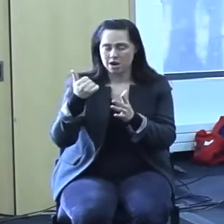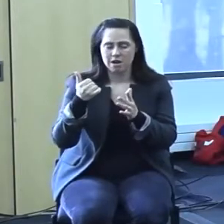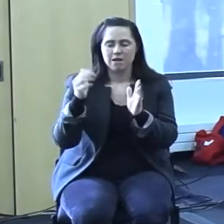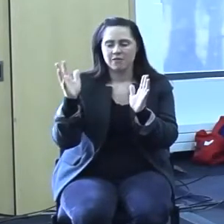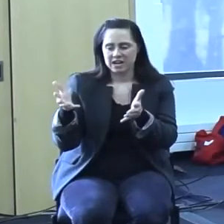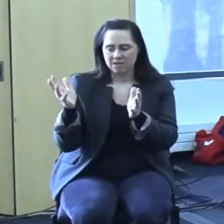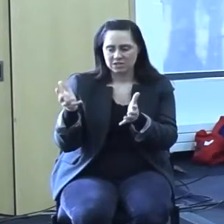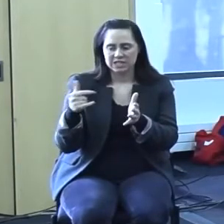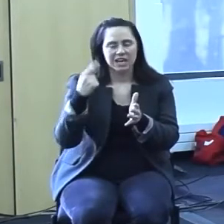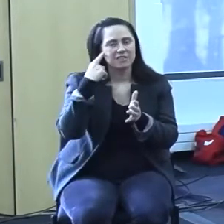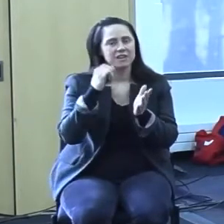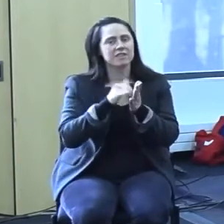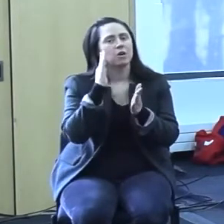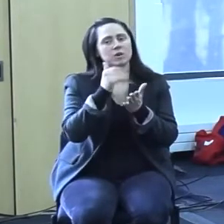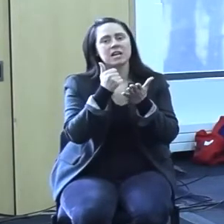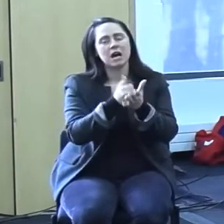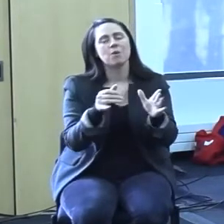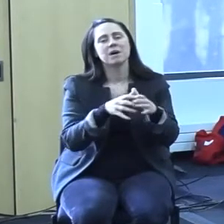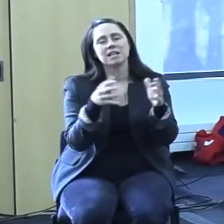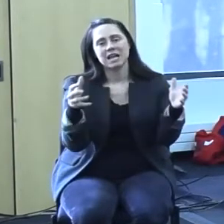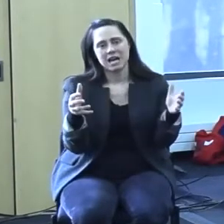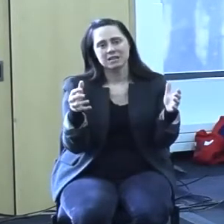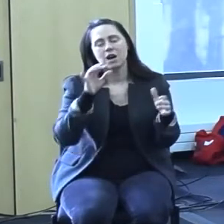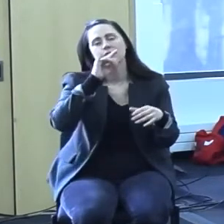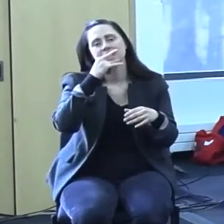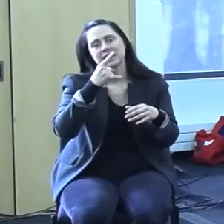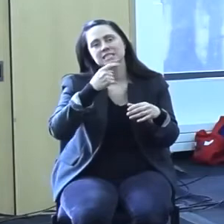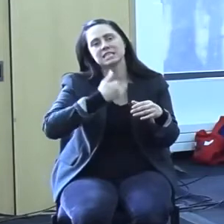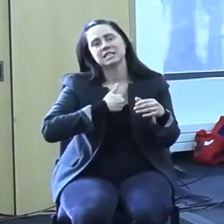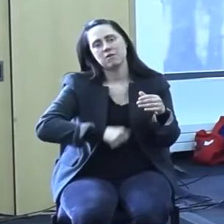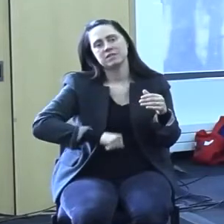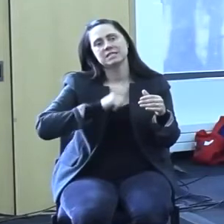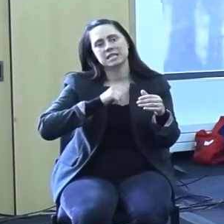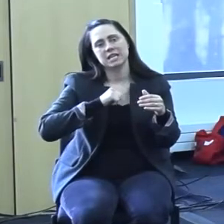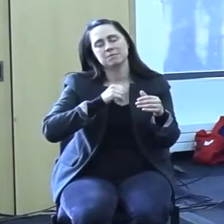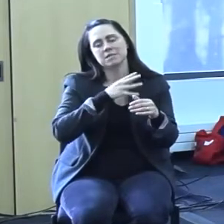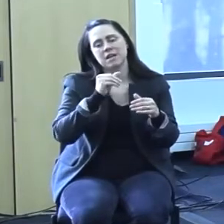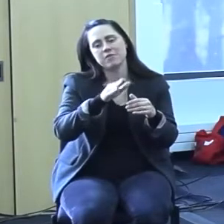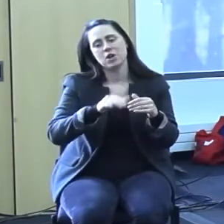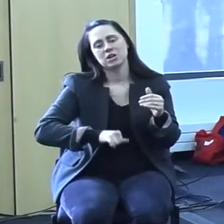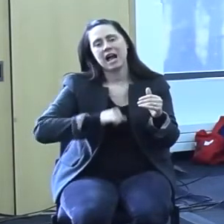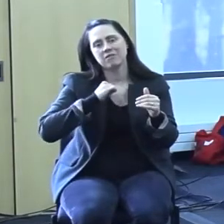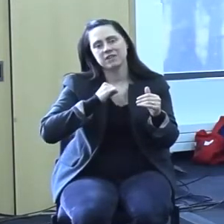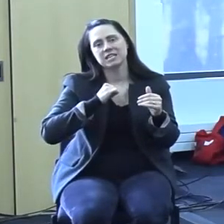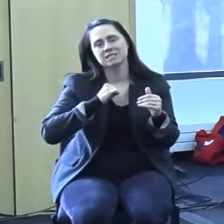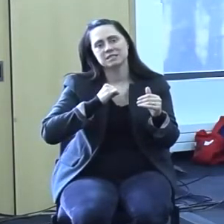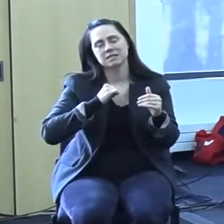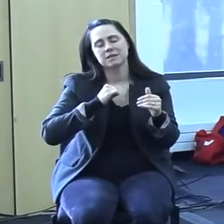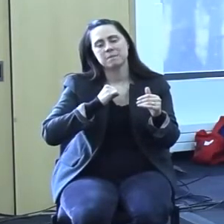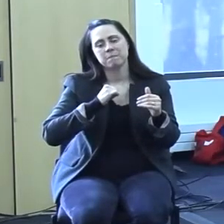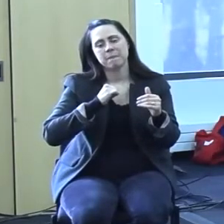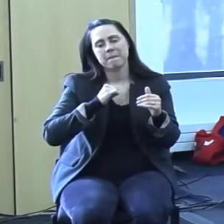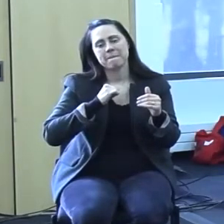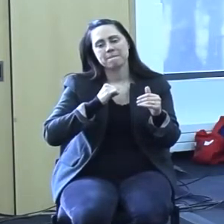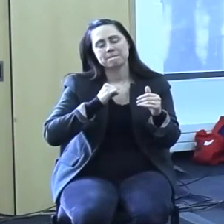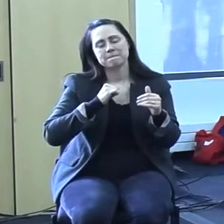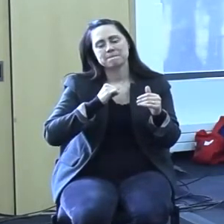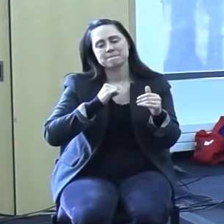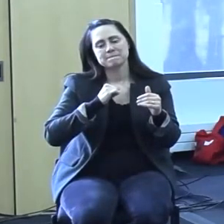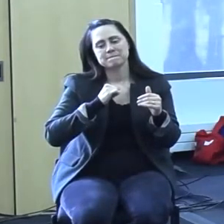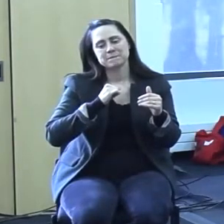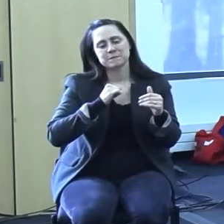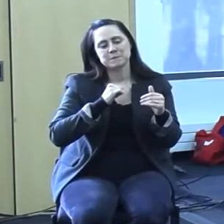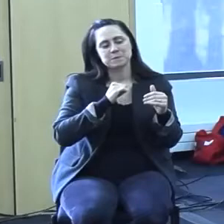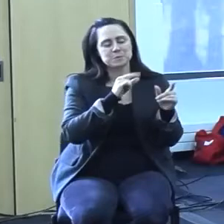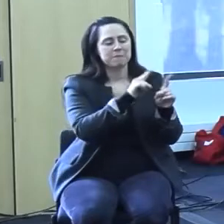think that would definitely help a lot of kids' self-esteems and their confidence. Um, and